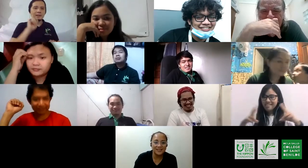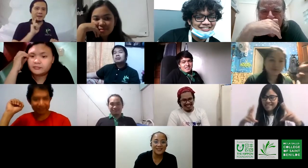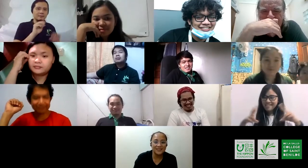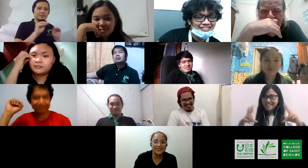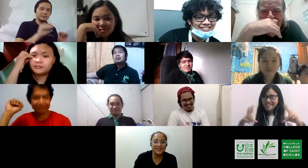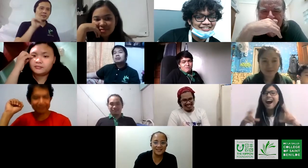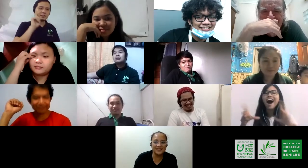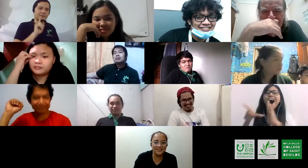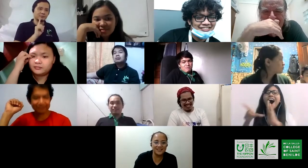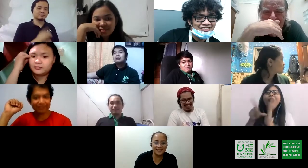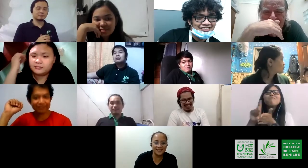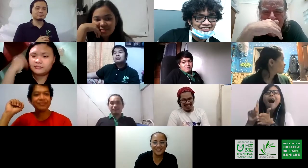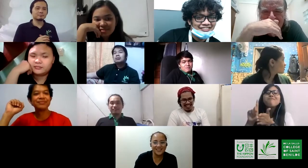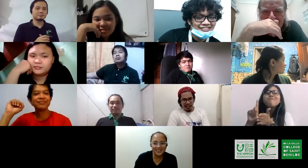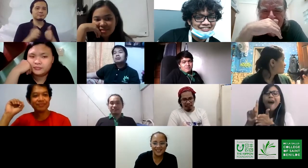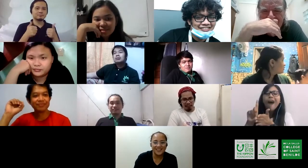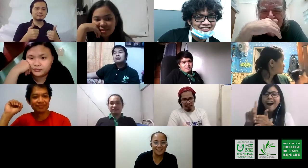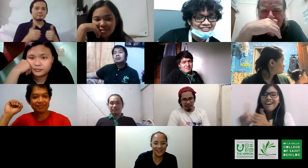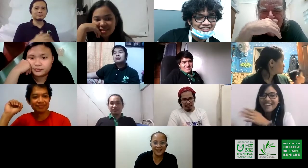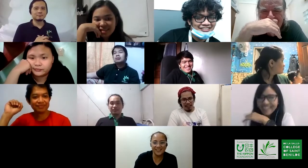Filipino and Filipina deaf people.